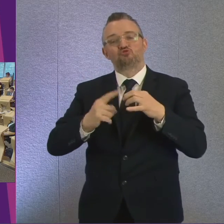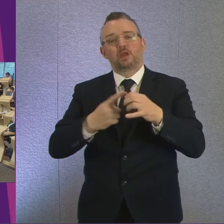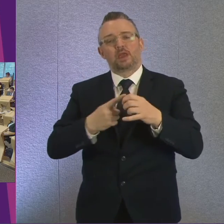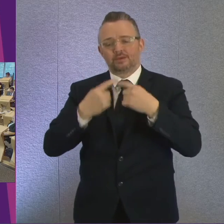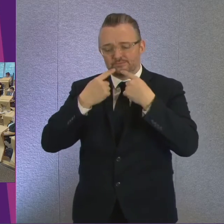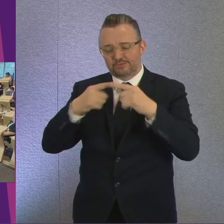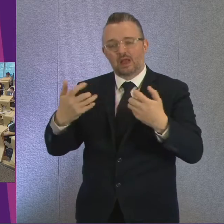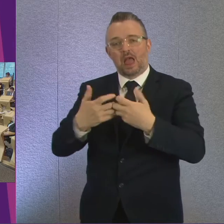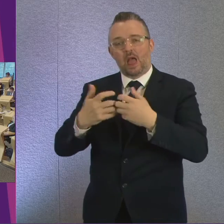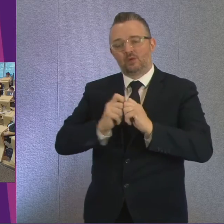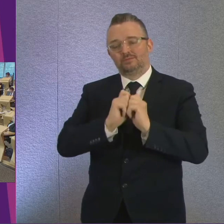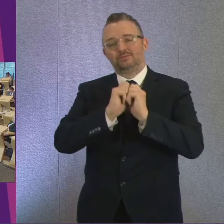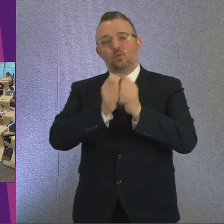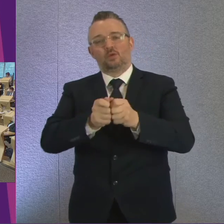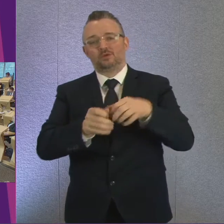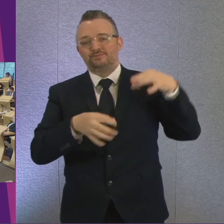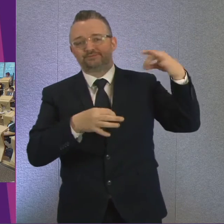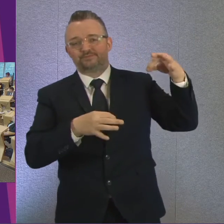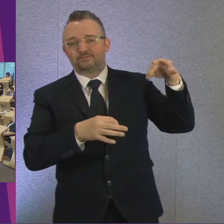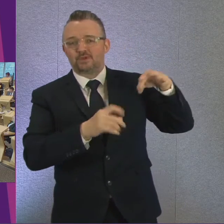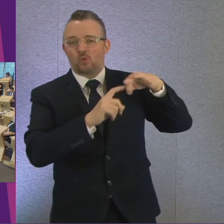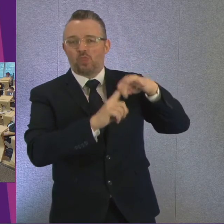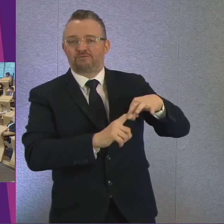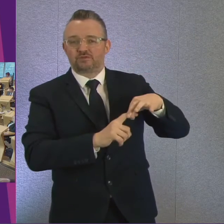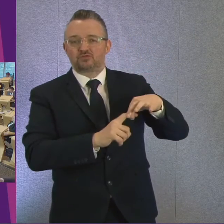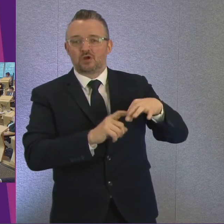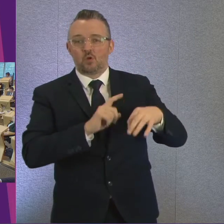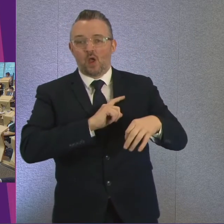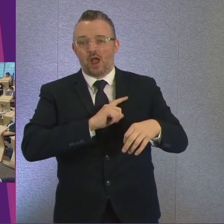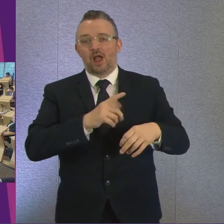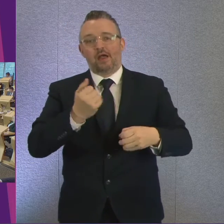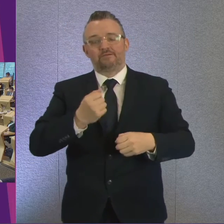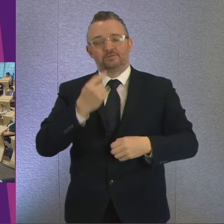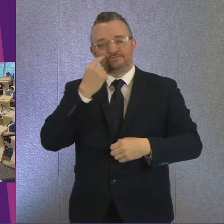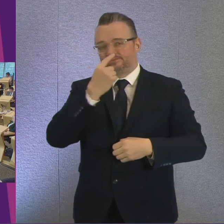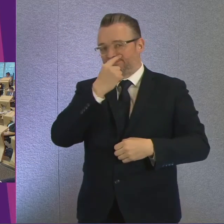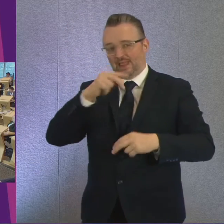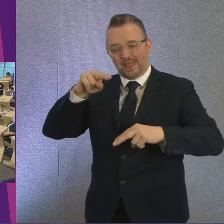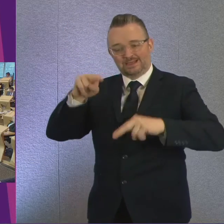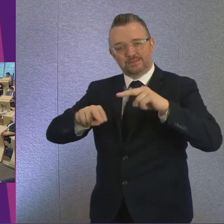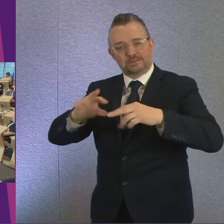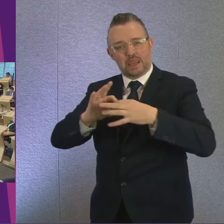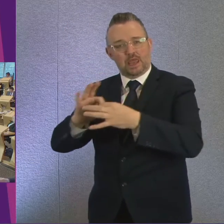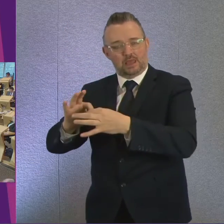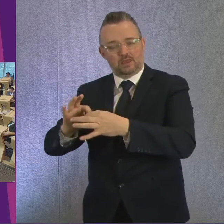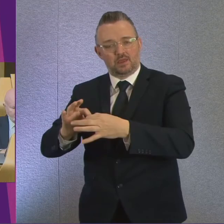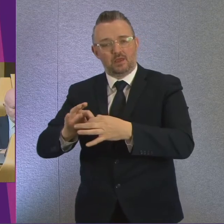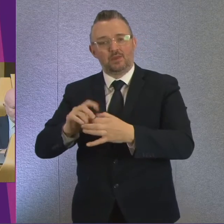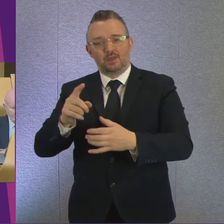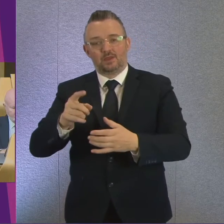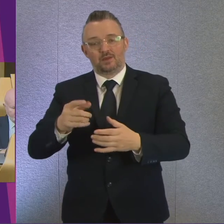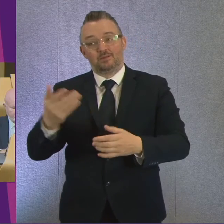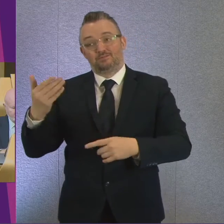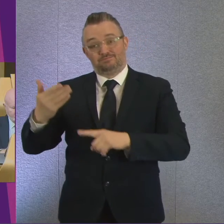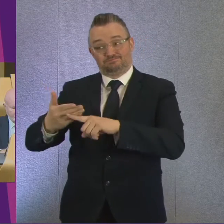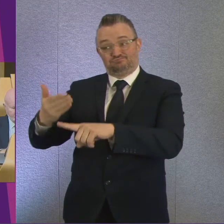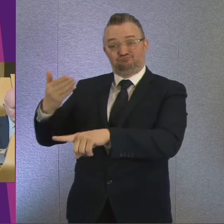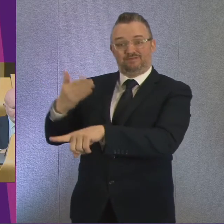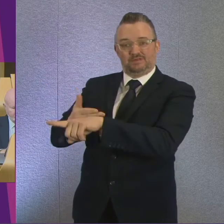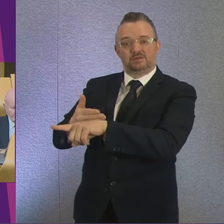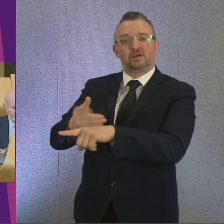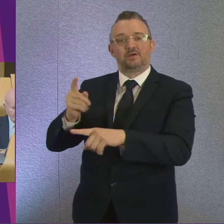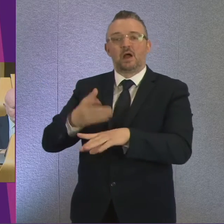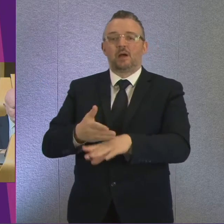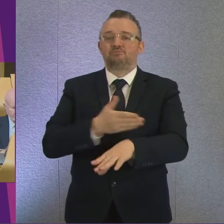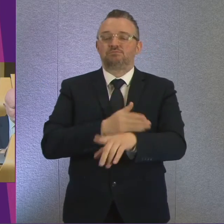qualifications, including that its appeal service will be based on assessment evidence. However, there's a wide variety in the way prelims are taken across Scotland,